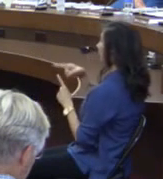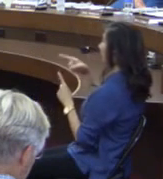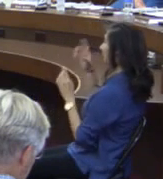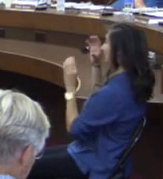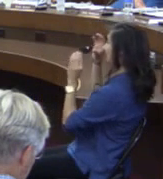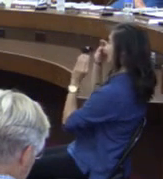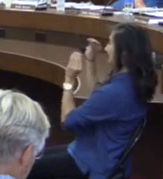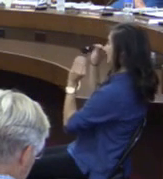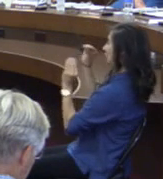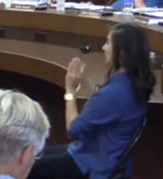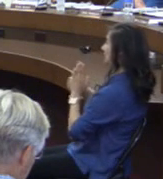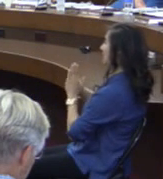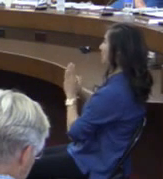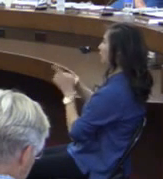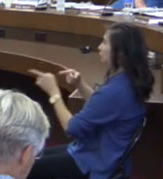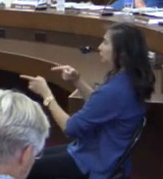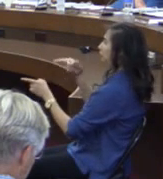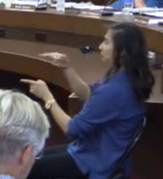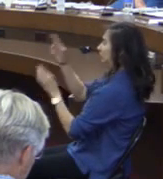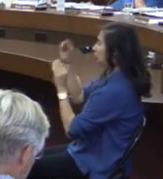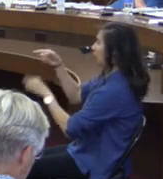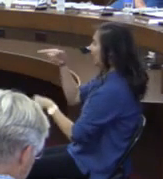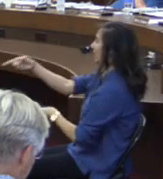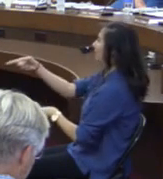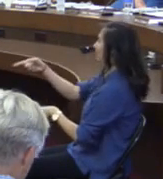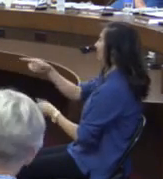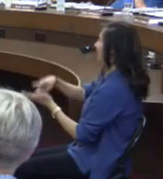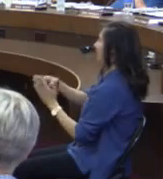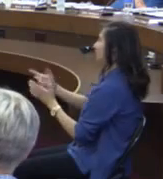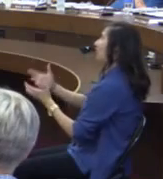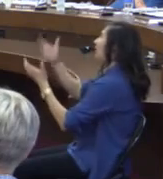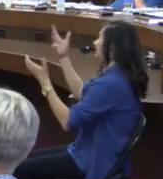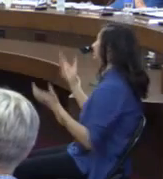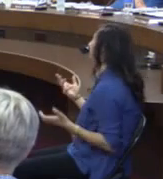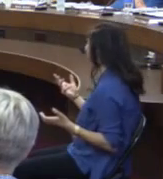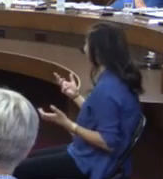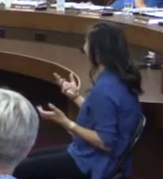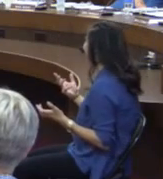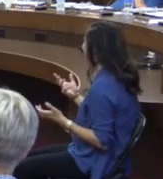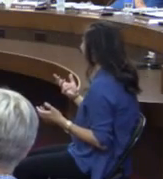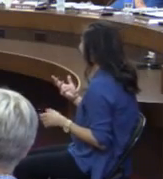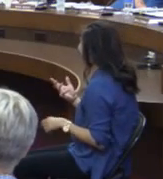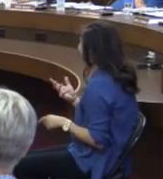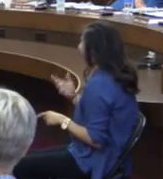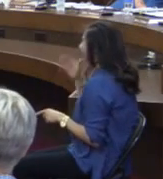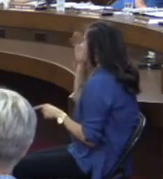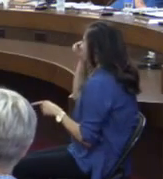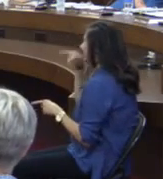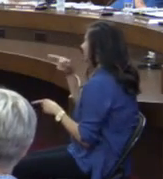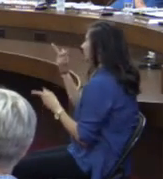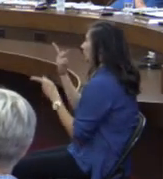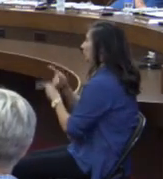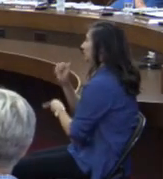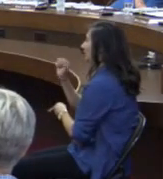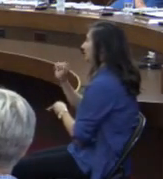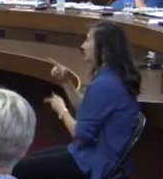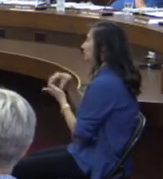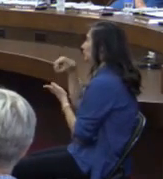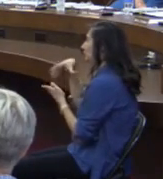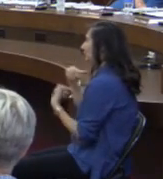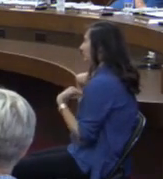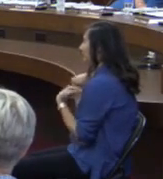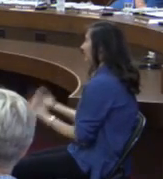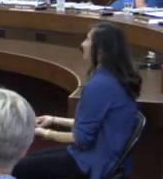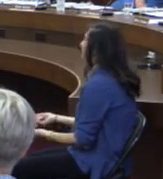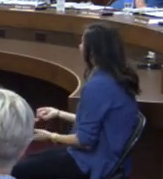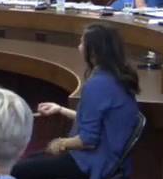demo, she could teach David, which is saying a lot. He really is the worst ASL student